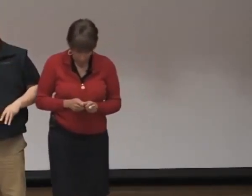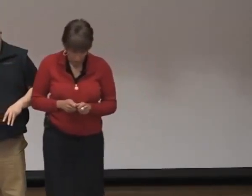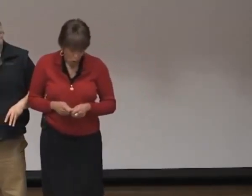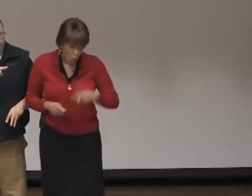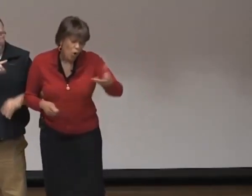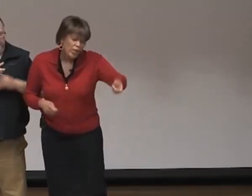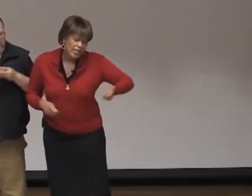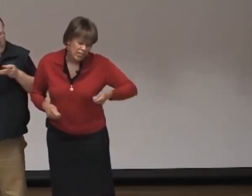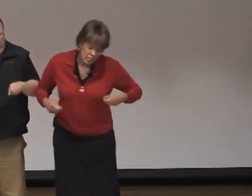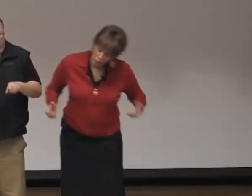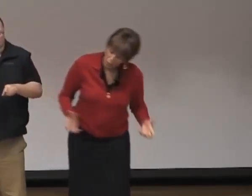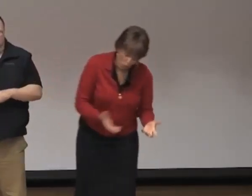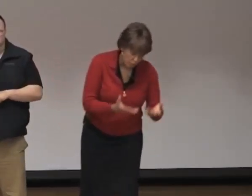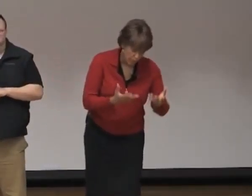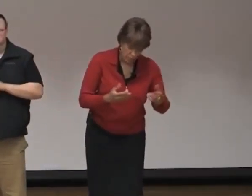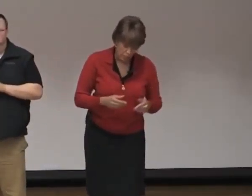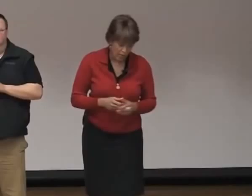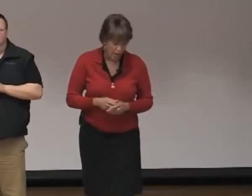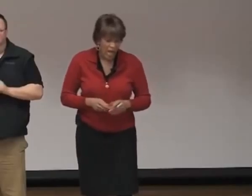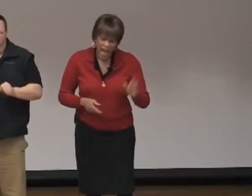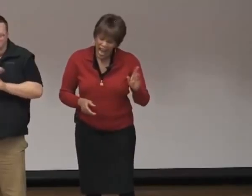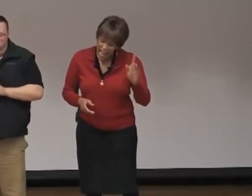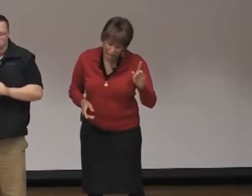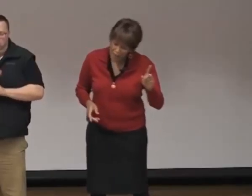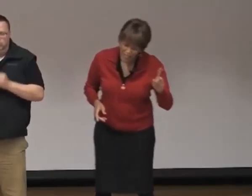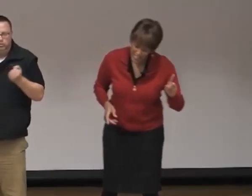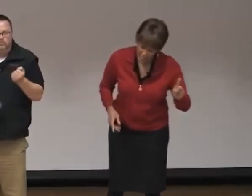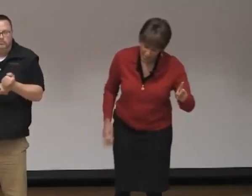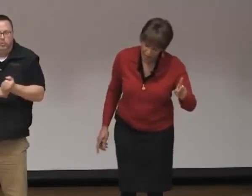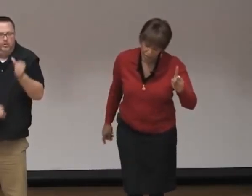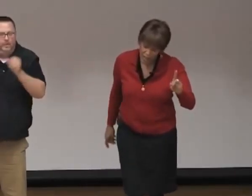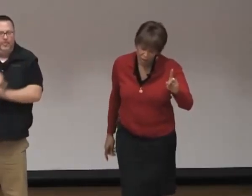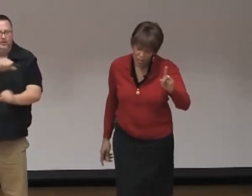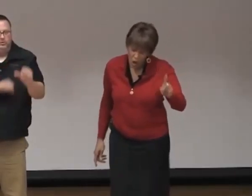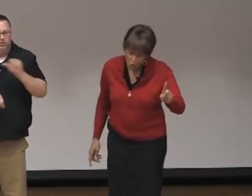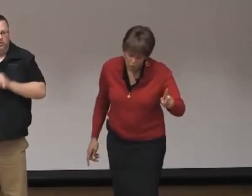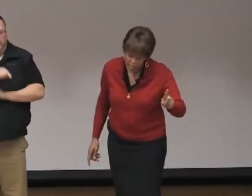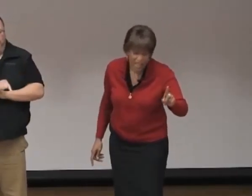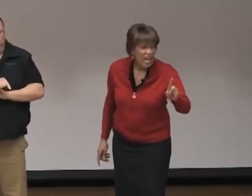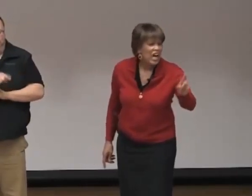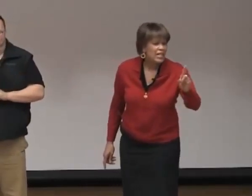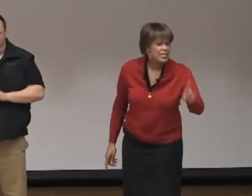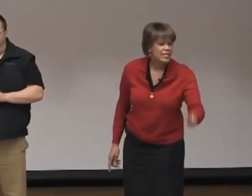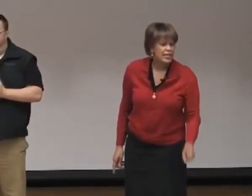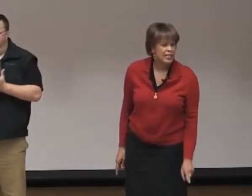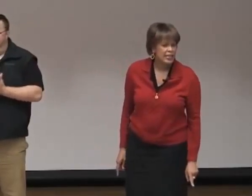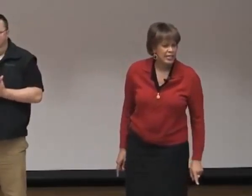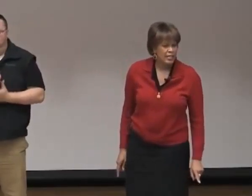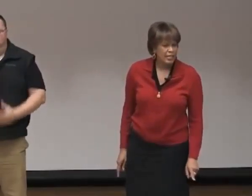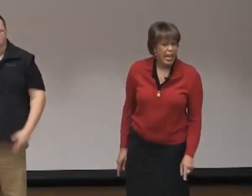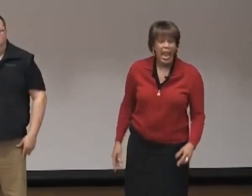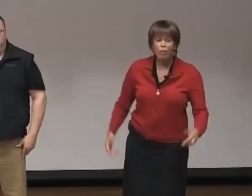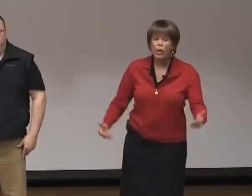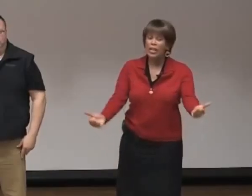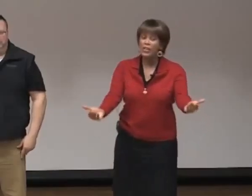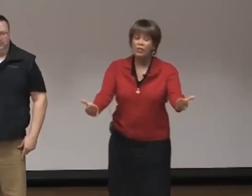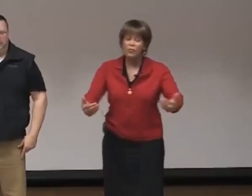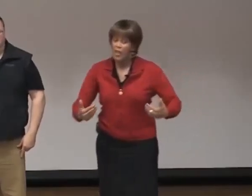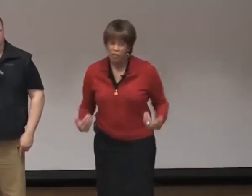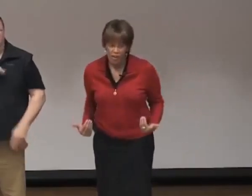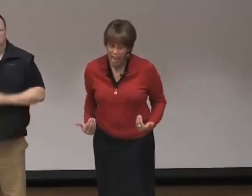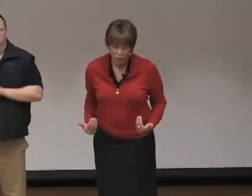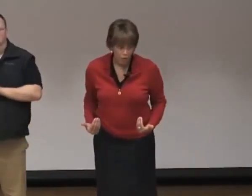people there, working to support people there, I believe there is only us. And we'll